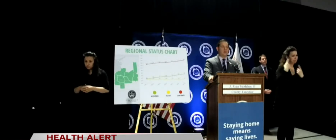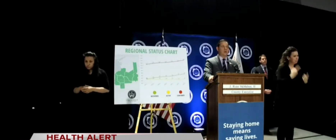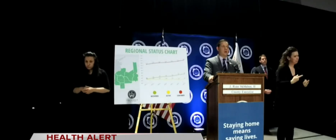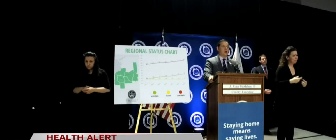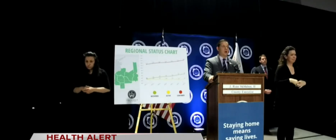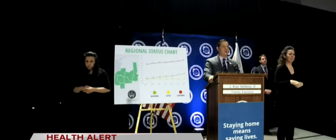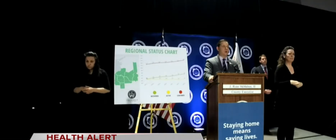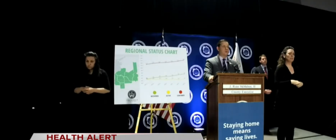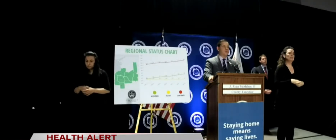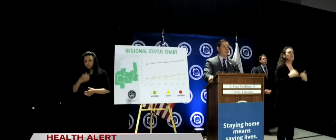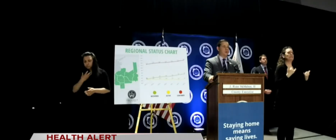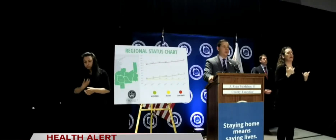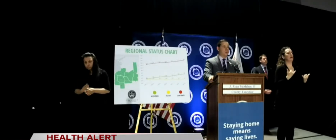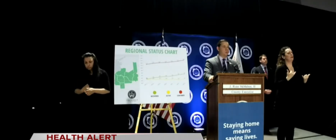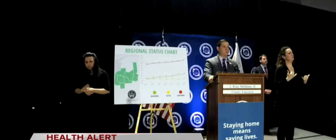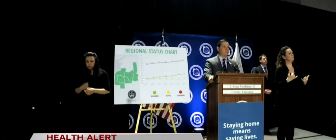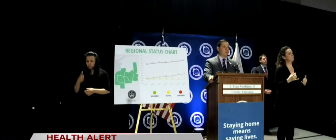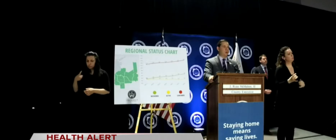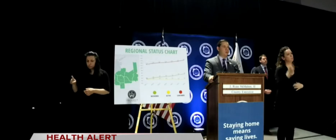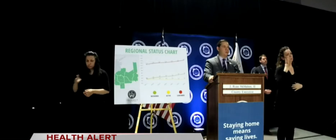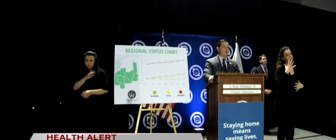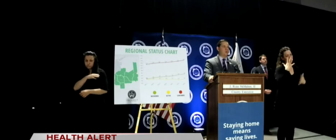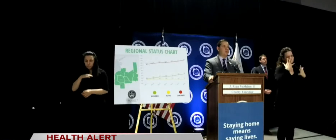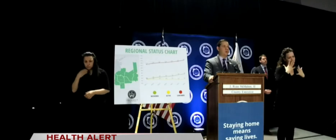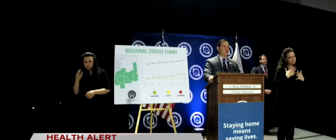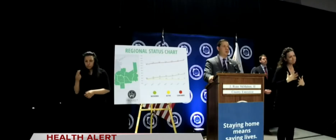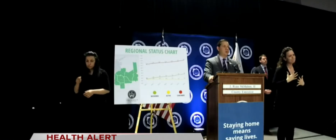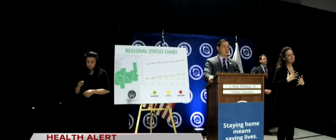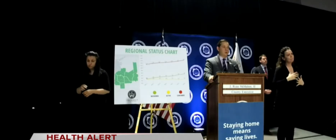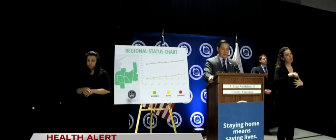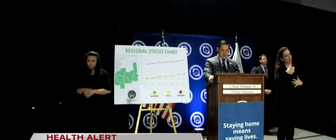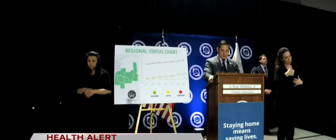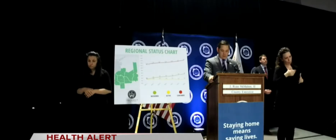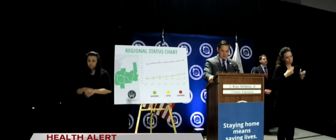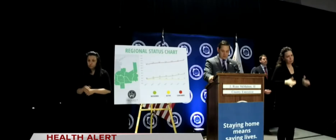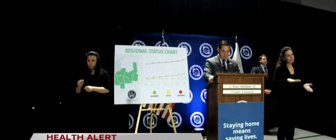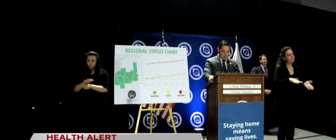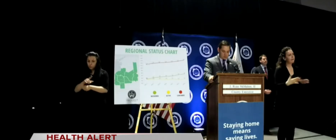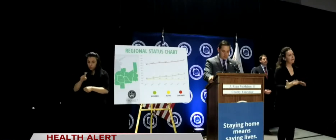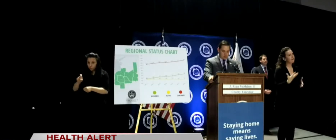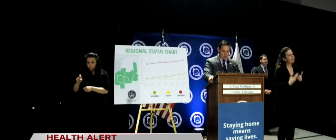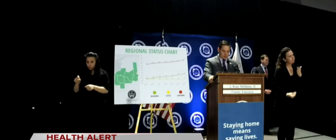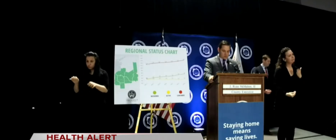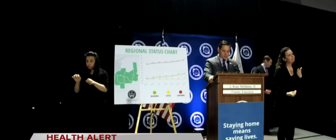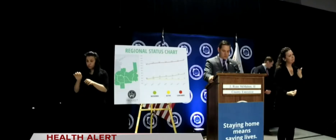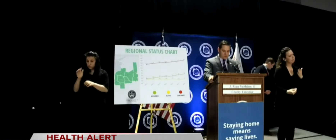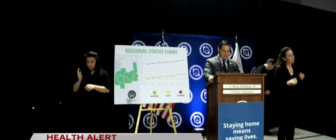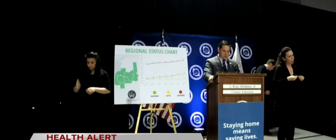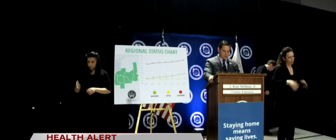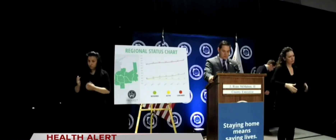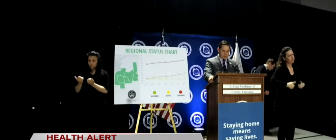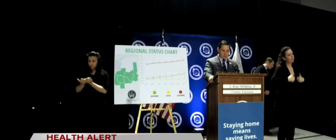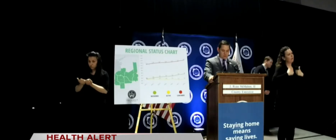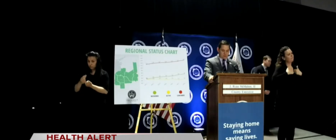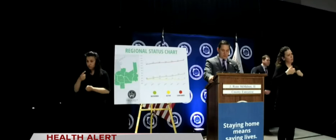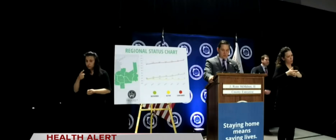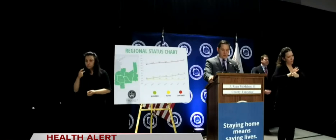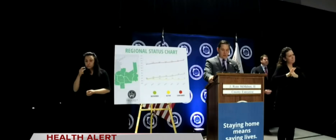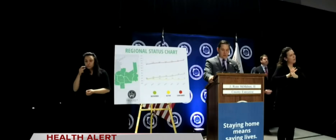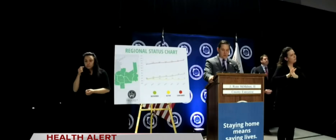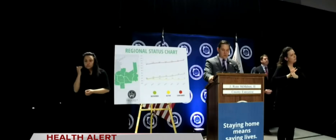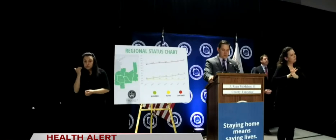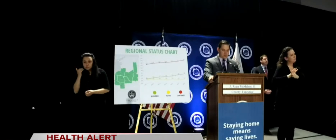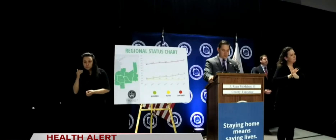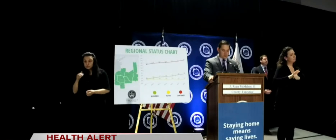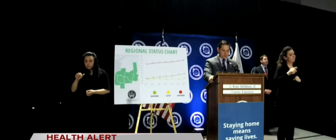unfortunately, we've lost another neighbor to COVID-19. She was in her 70s,